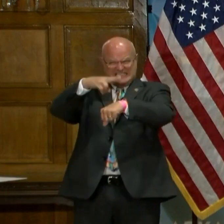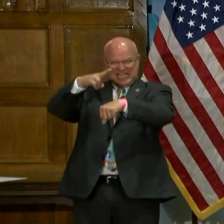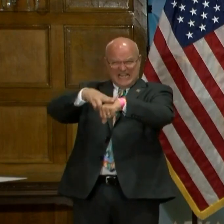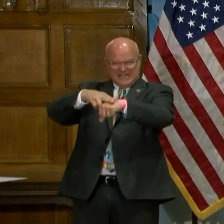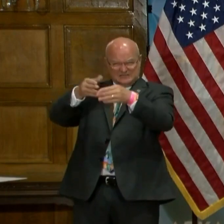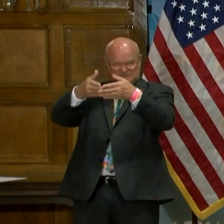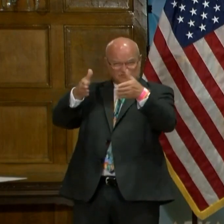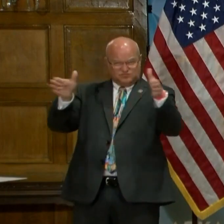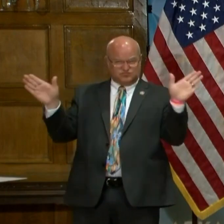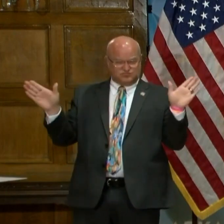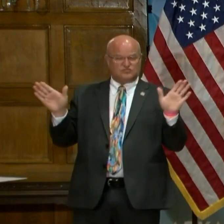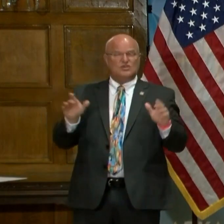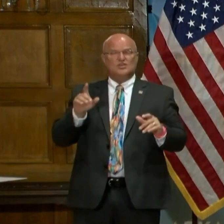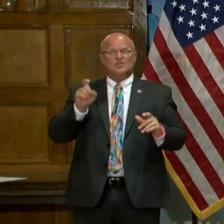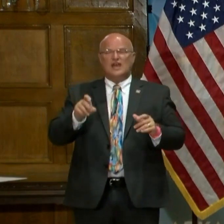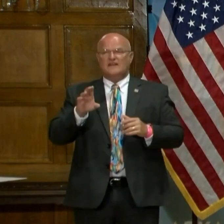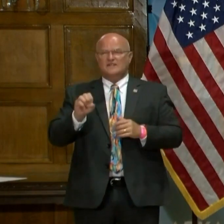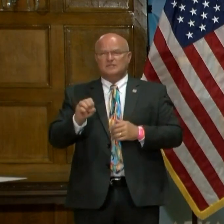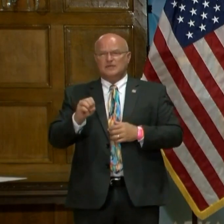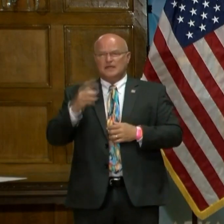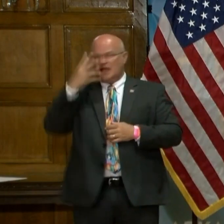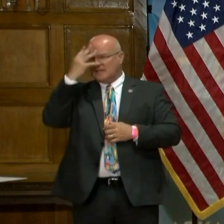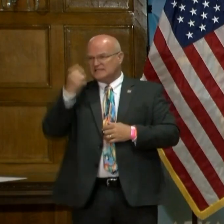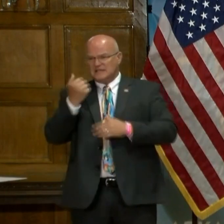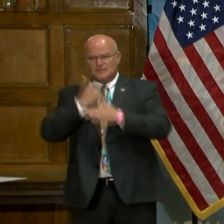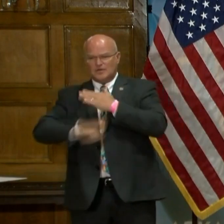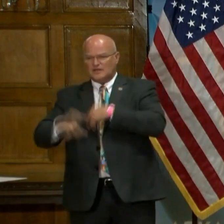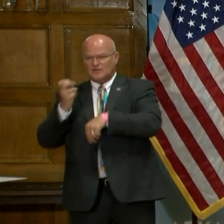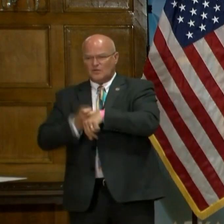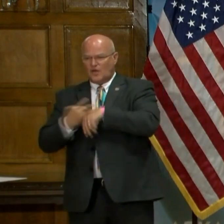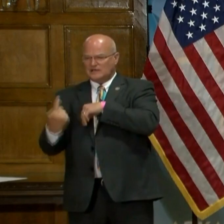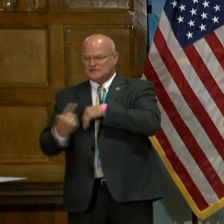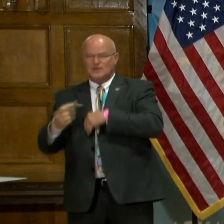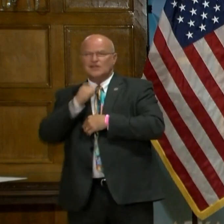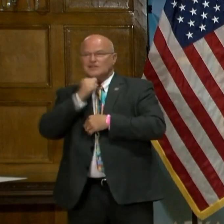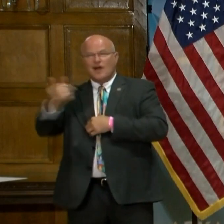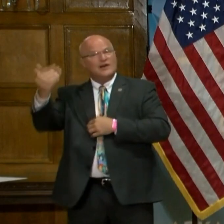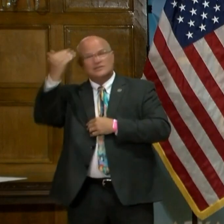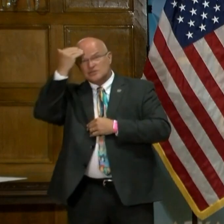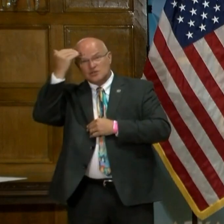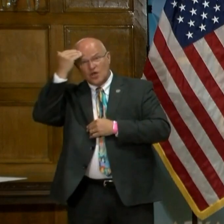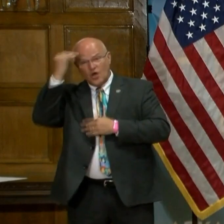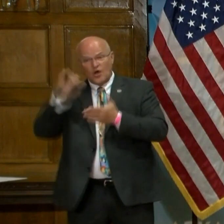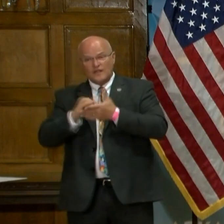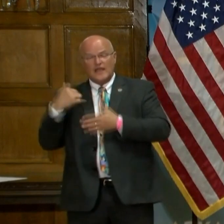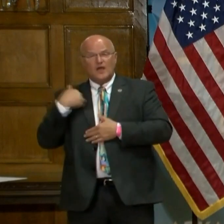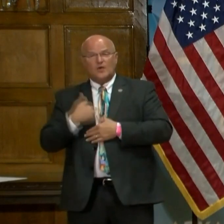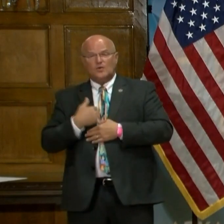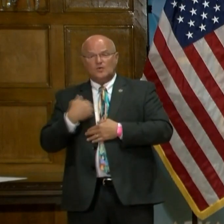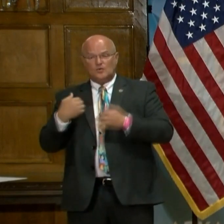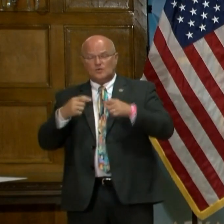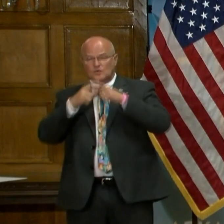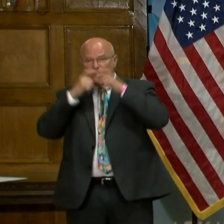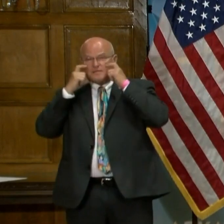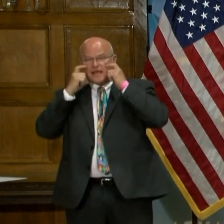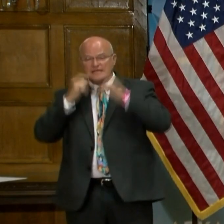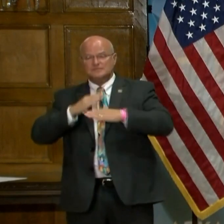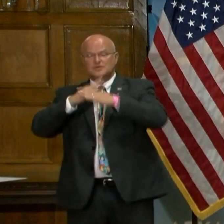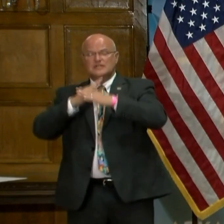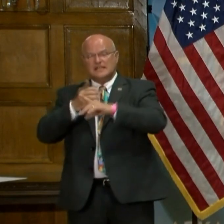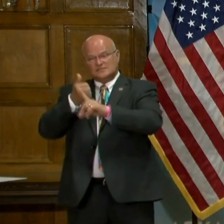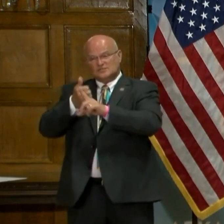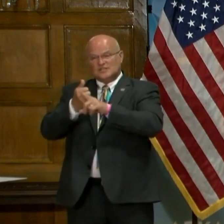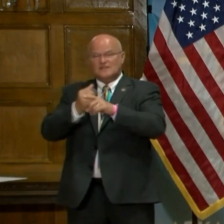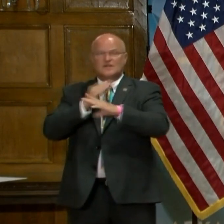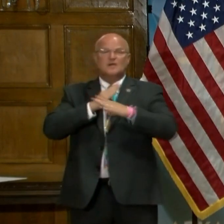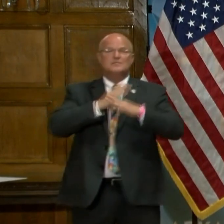nationally. You would have to be asleep under a log somewhere not to know that wearing a mask protects others and